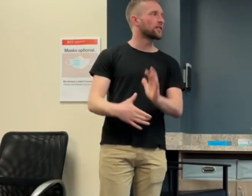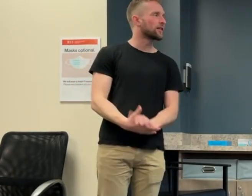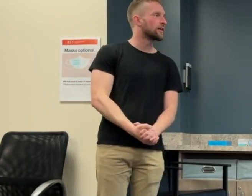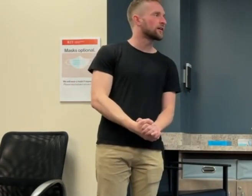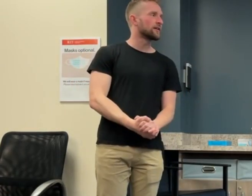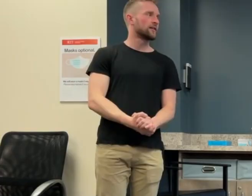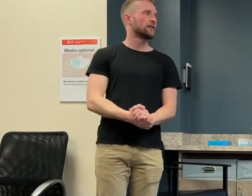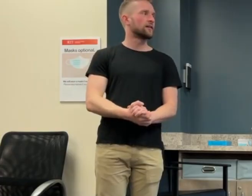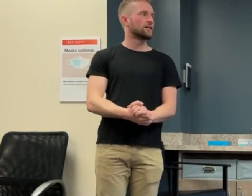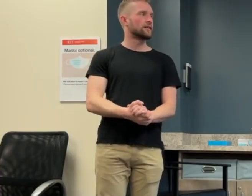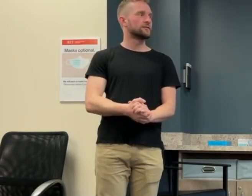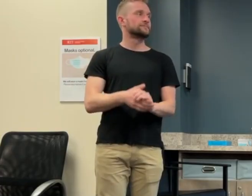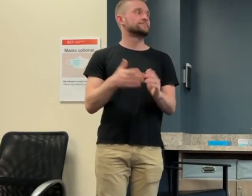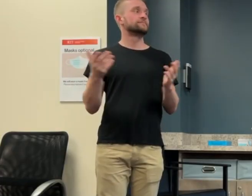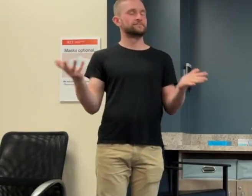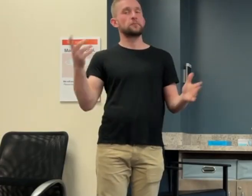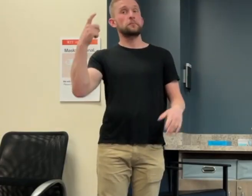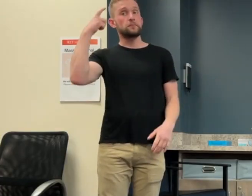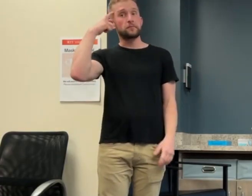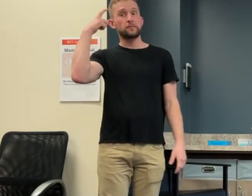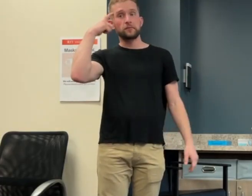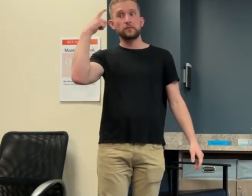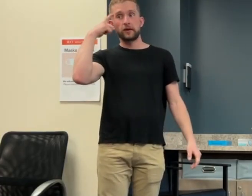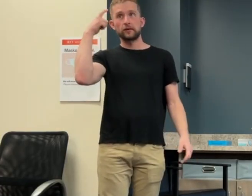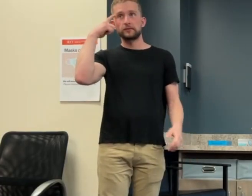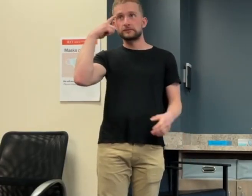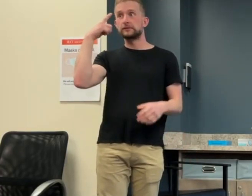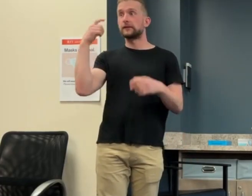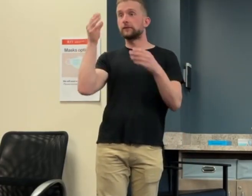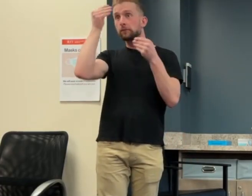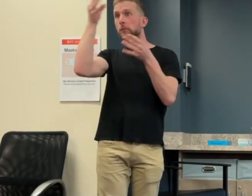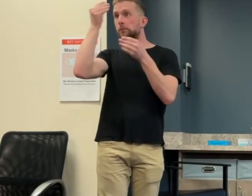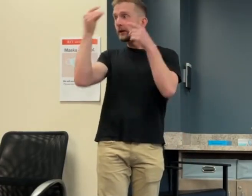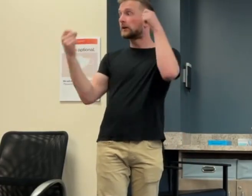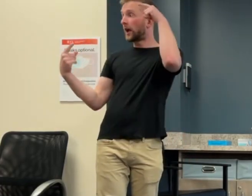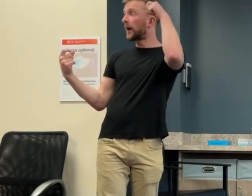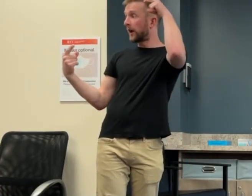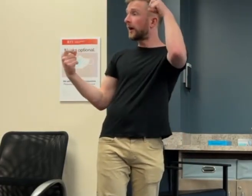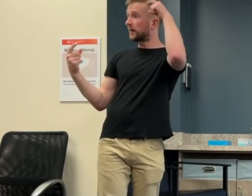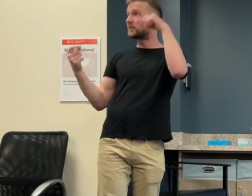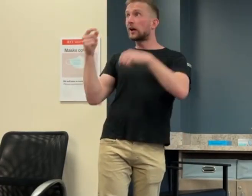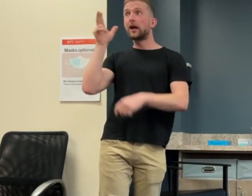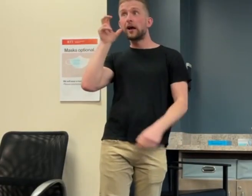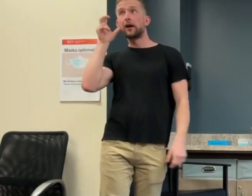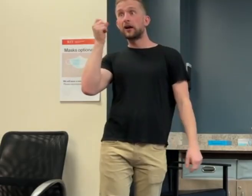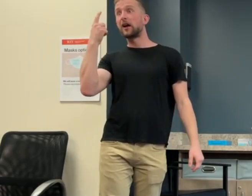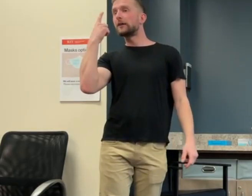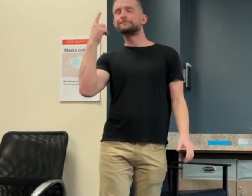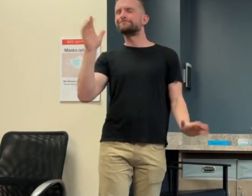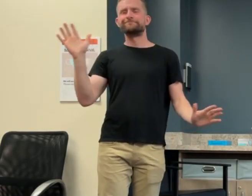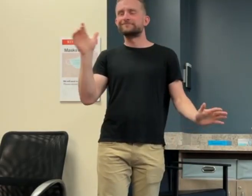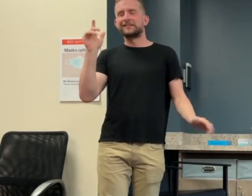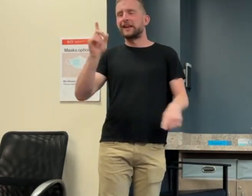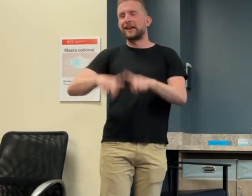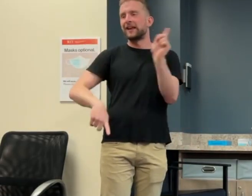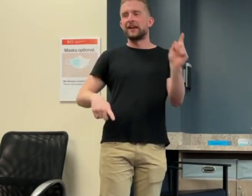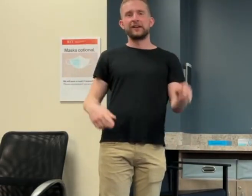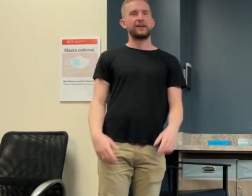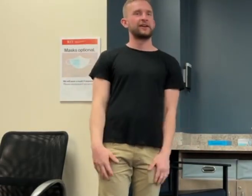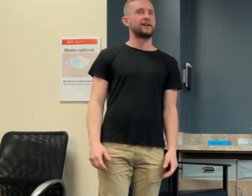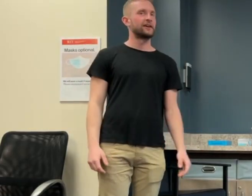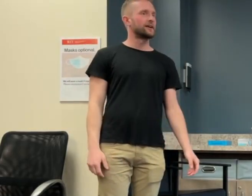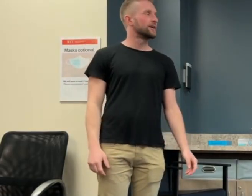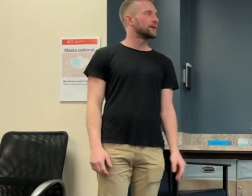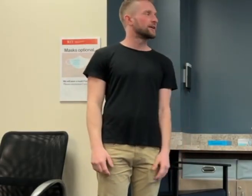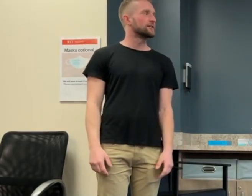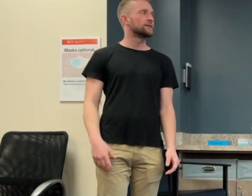And then the brain just isn't getting that information. Where I said conductive hearing loss is usually temporary,